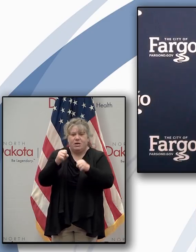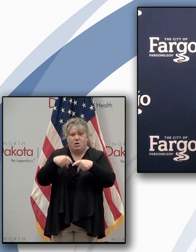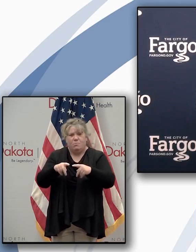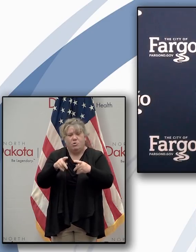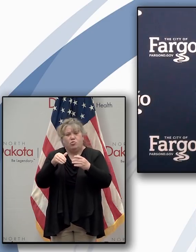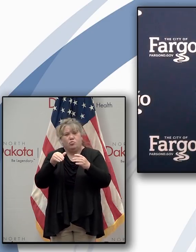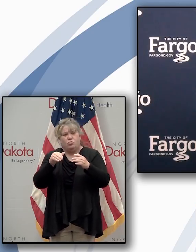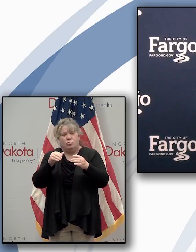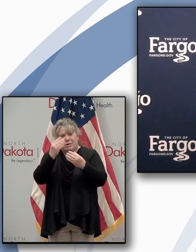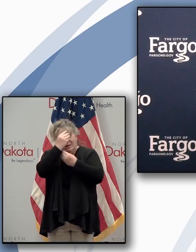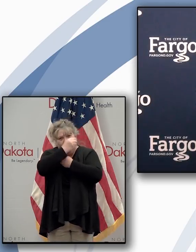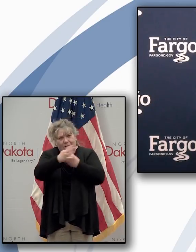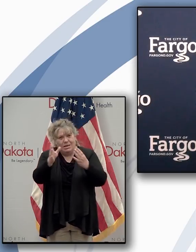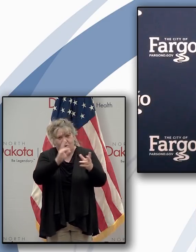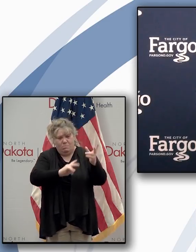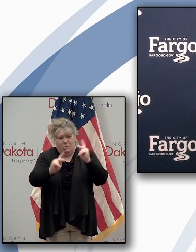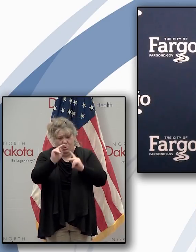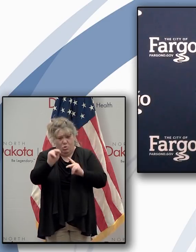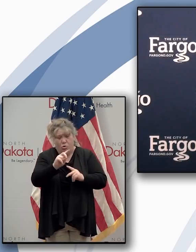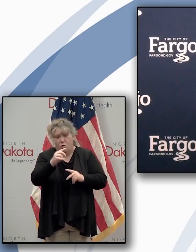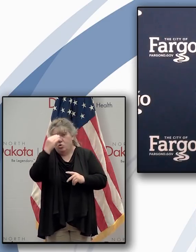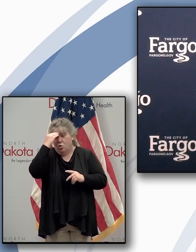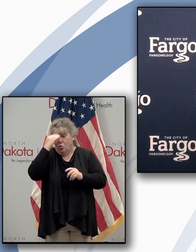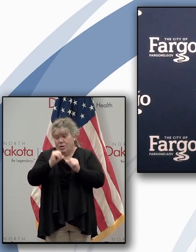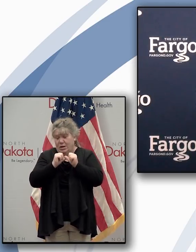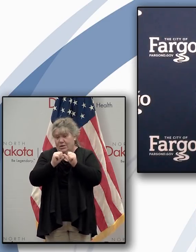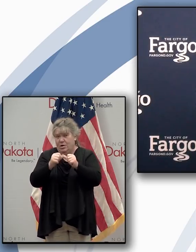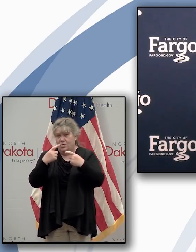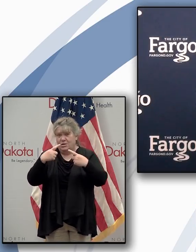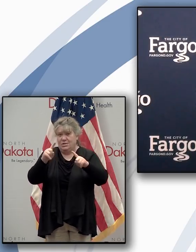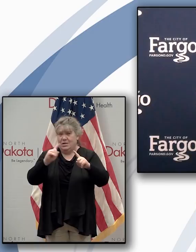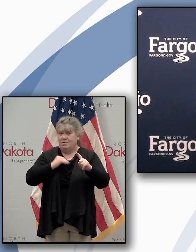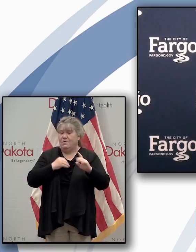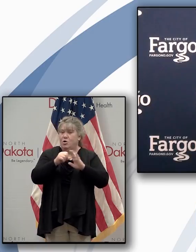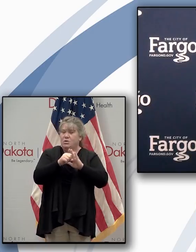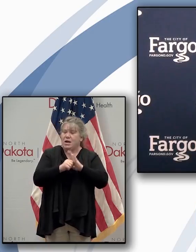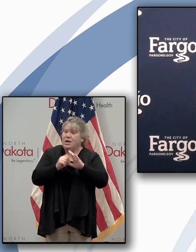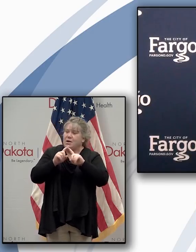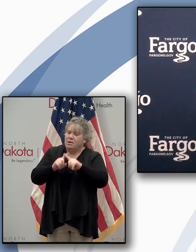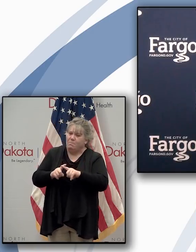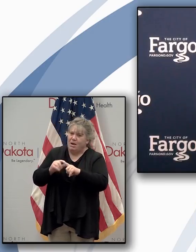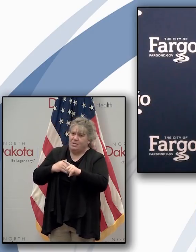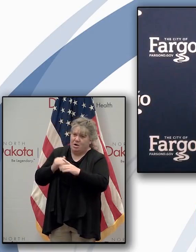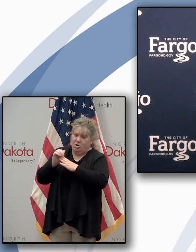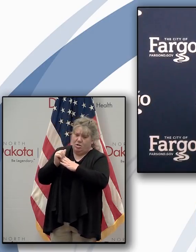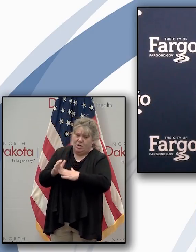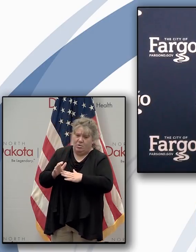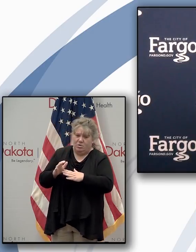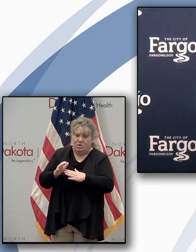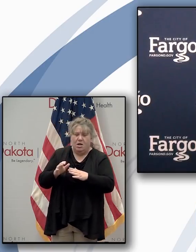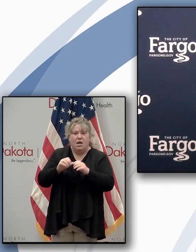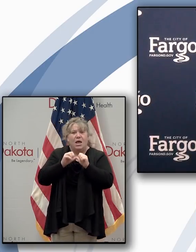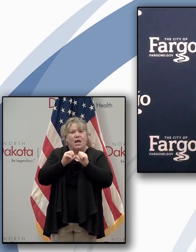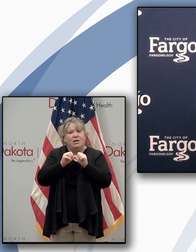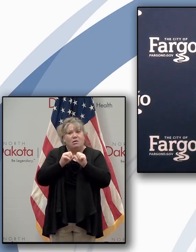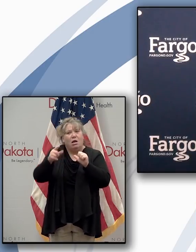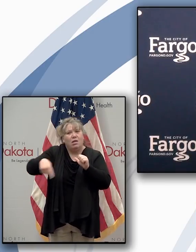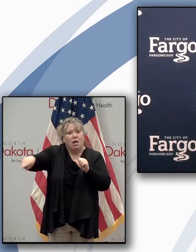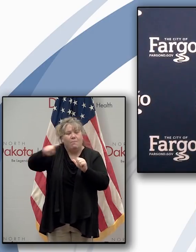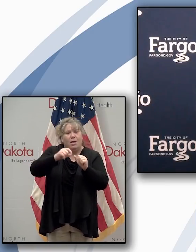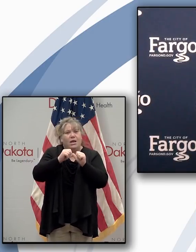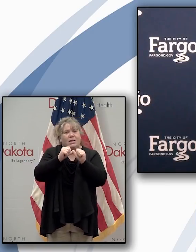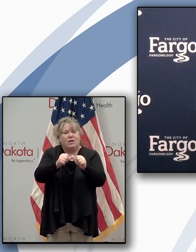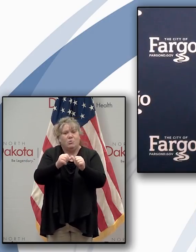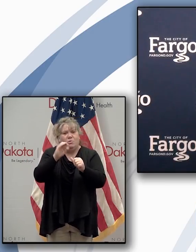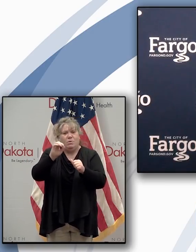citizens that the continued success of our state depends on them remaining North Dakota smart and following the